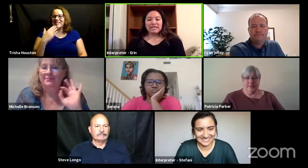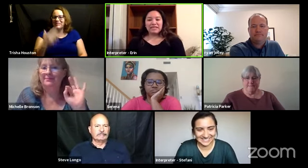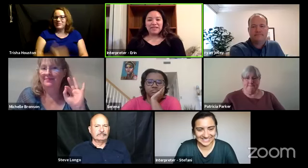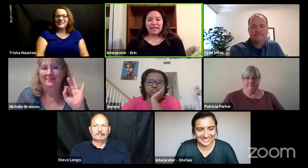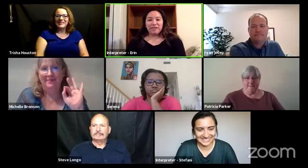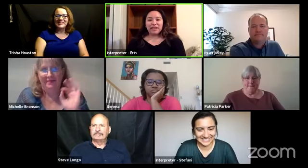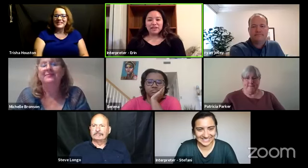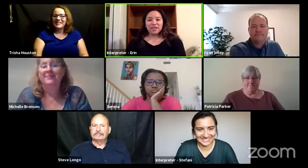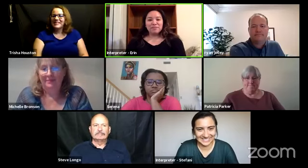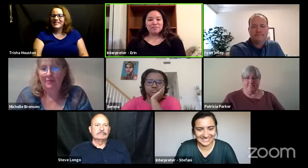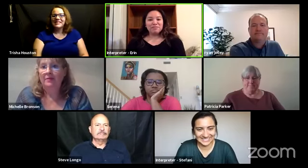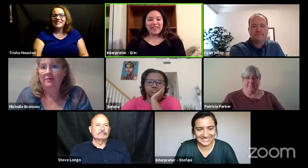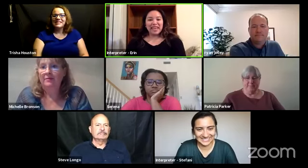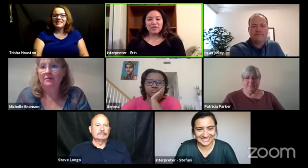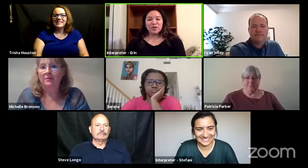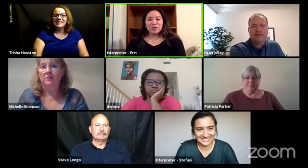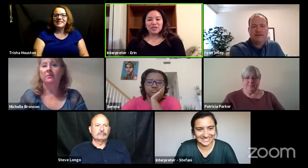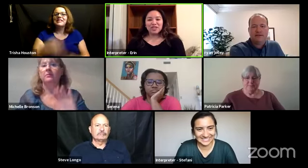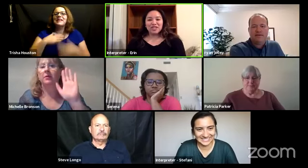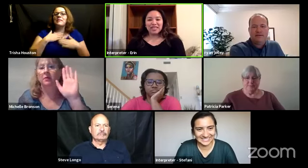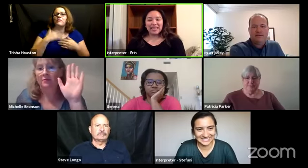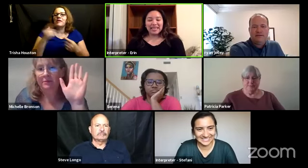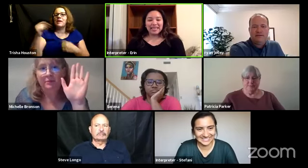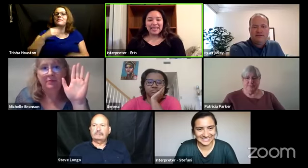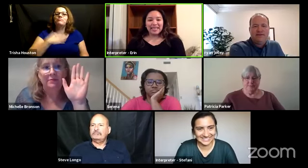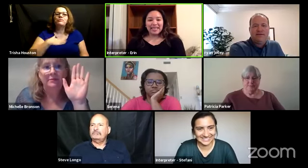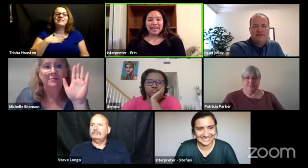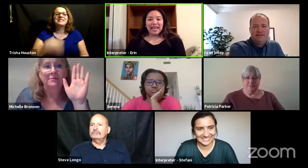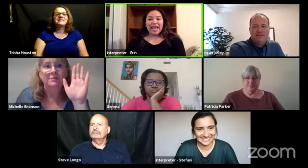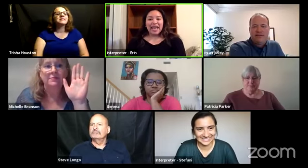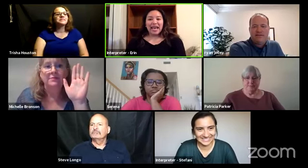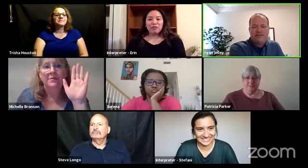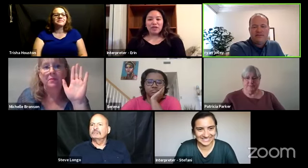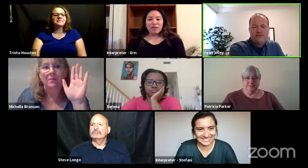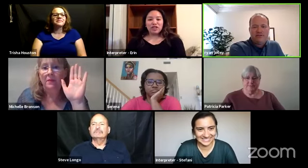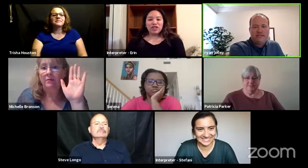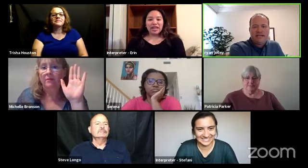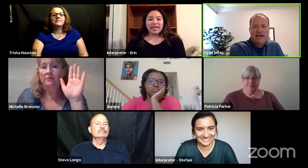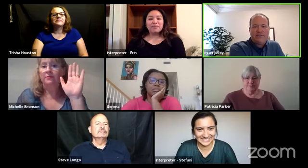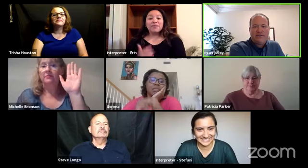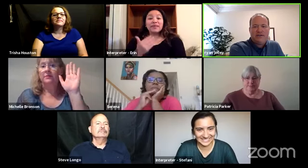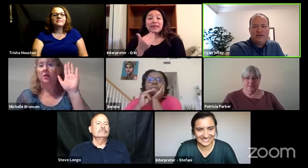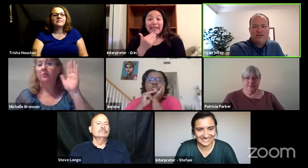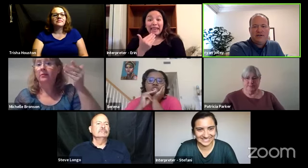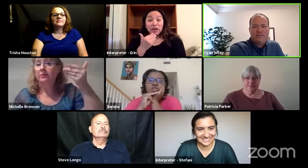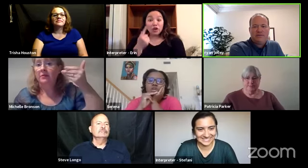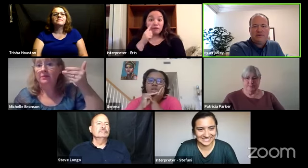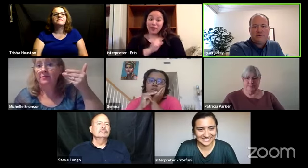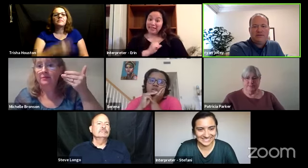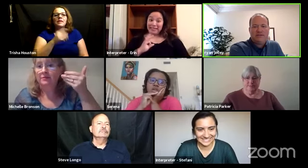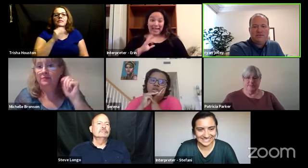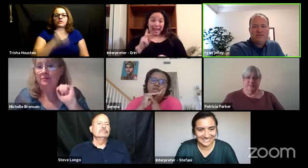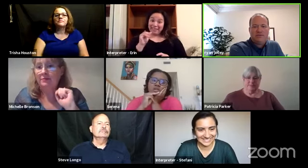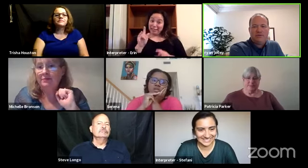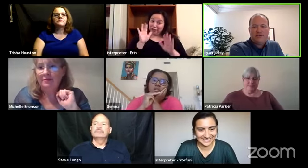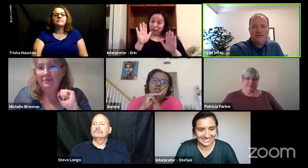Steve saying everything looks good. Thank you so much, Trisha saying. Thank you for the staff. They did a great job as always, and we